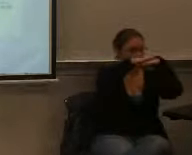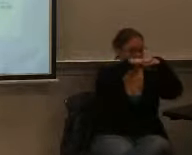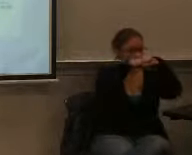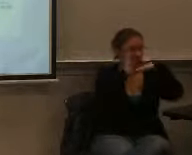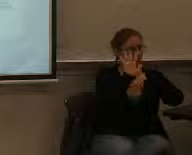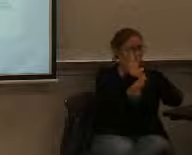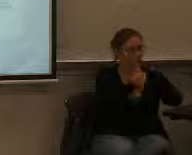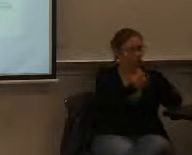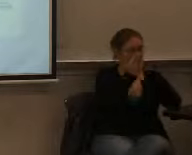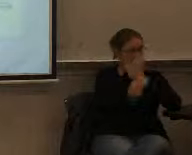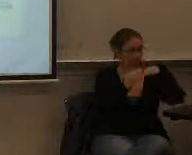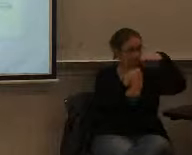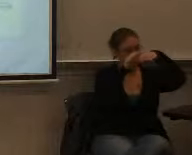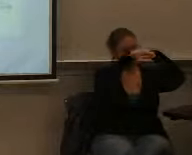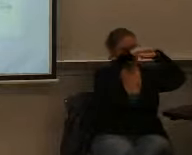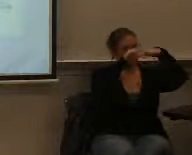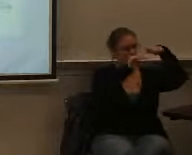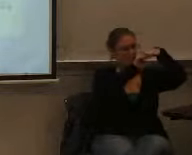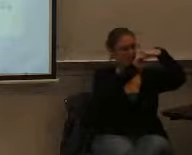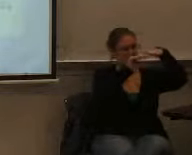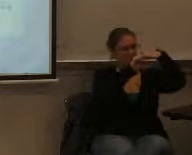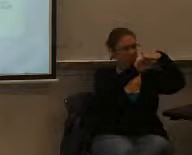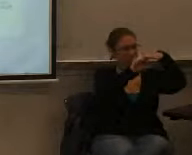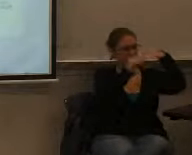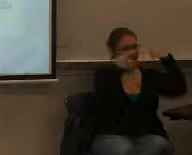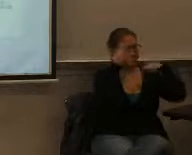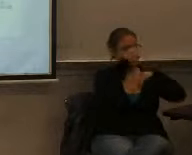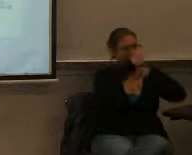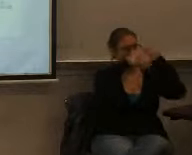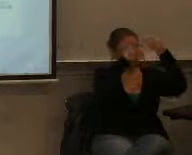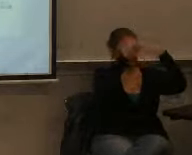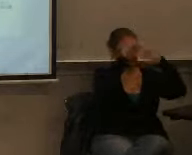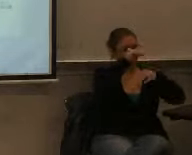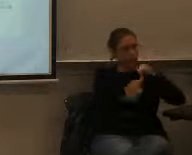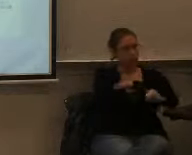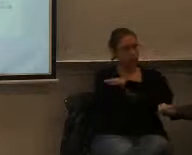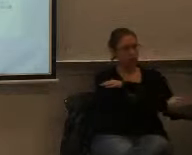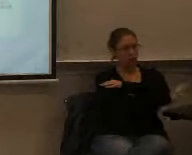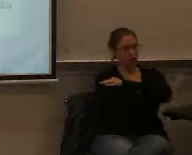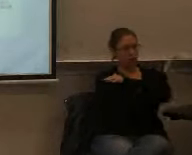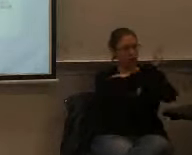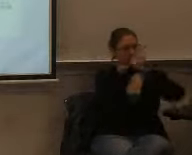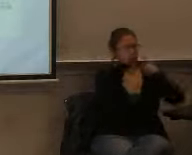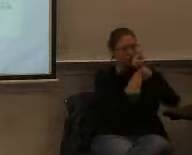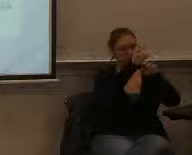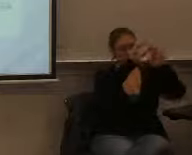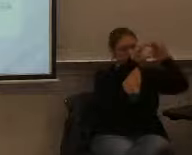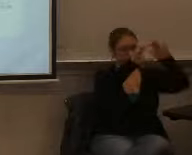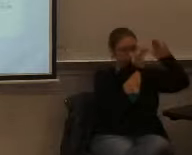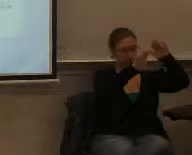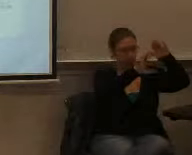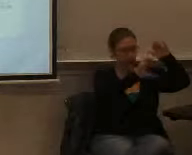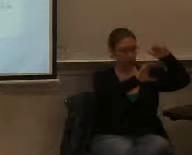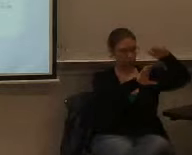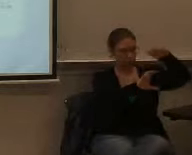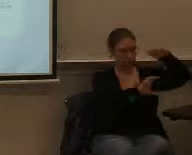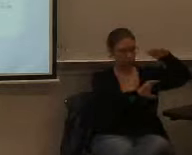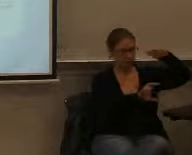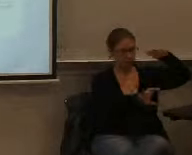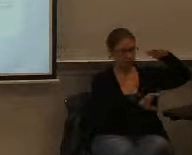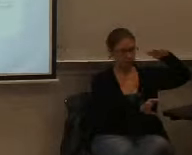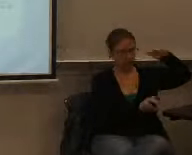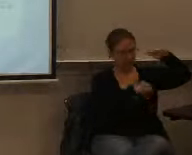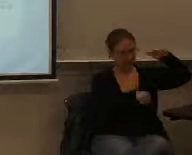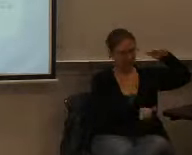of the lake. And then as the day goes on and gets brighter, the population moves down deeper and deeper. So some of these